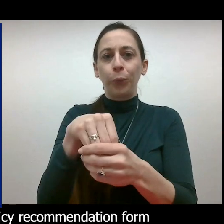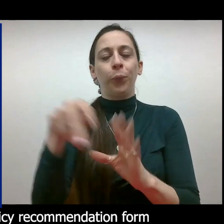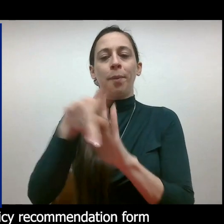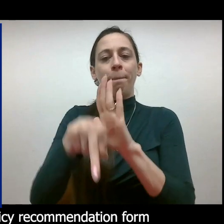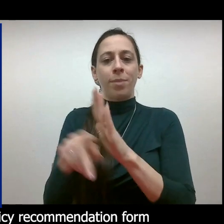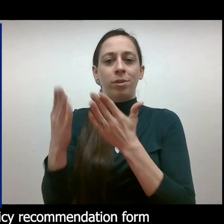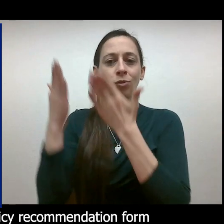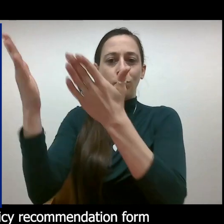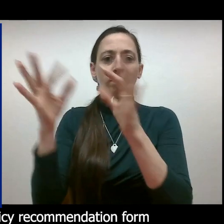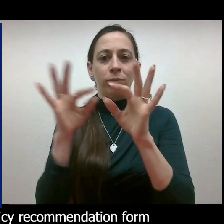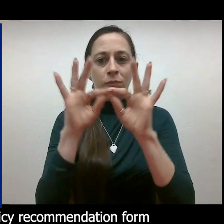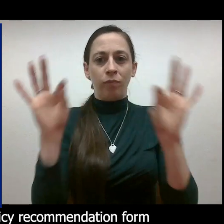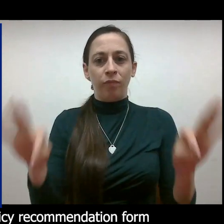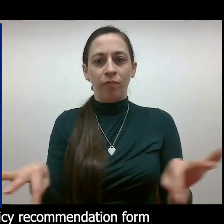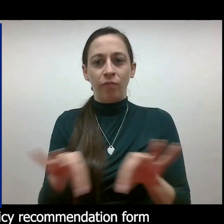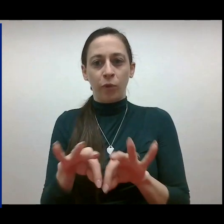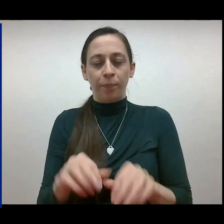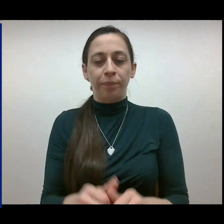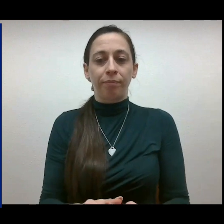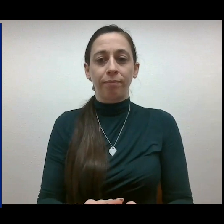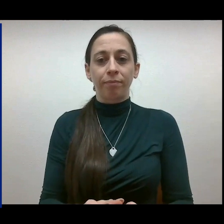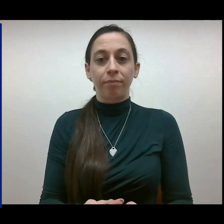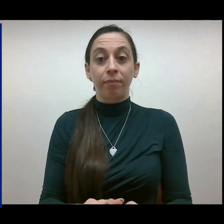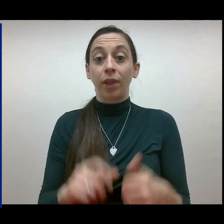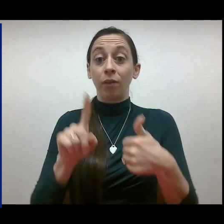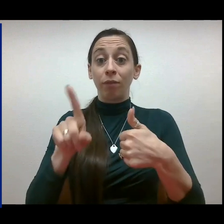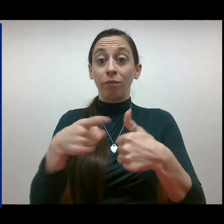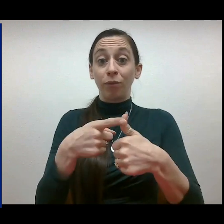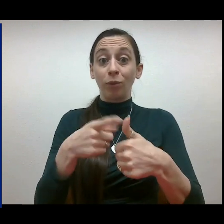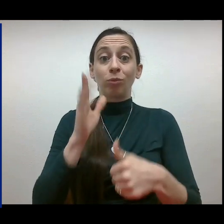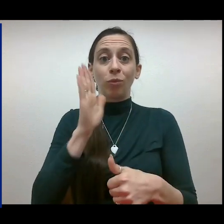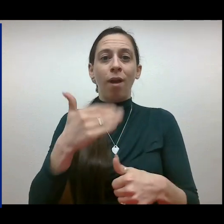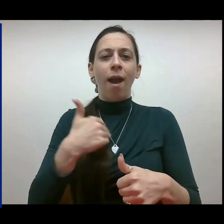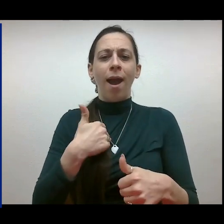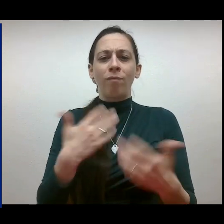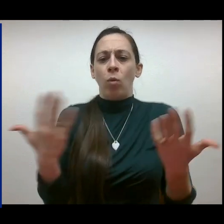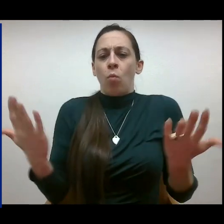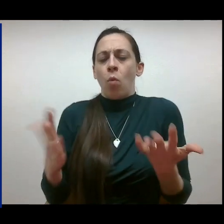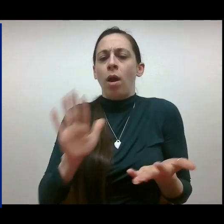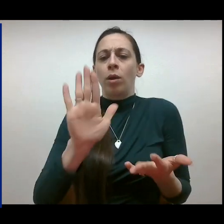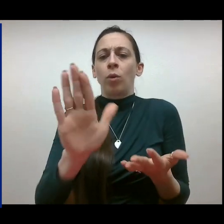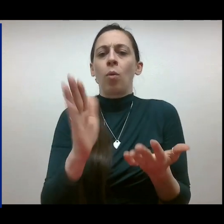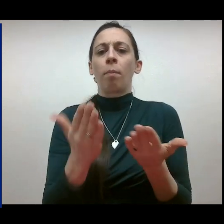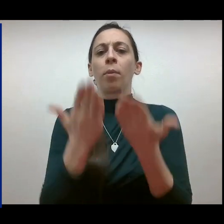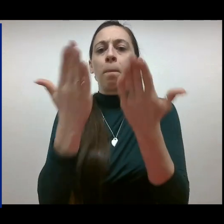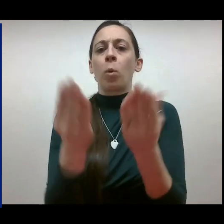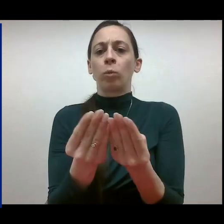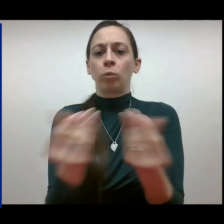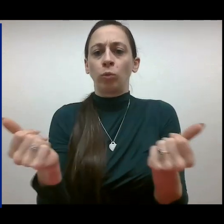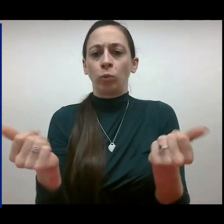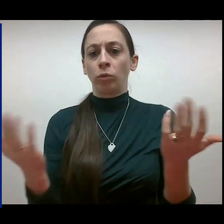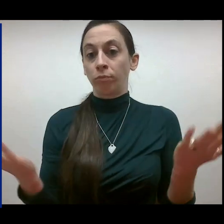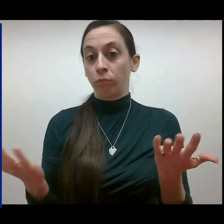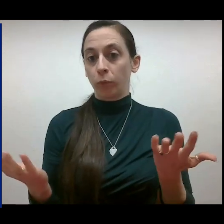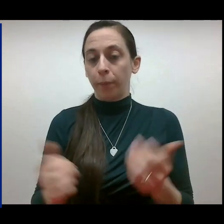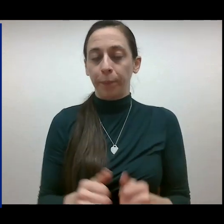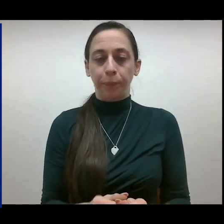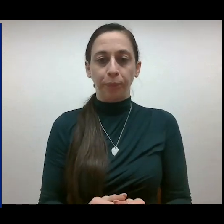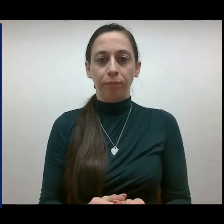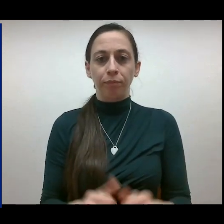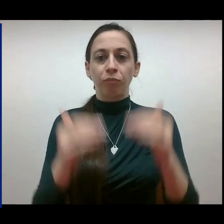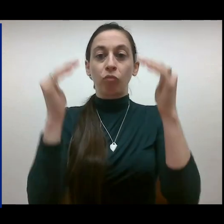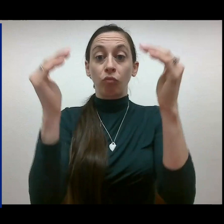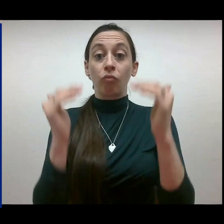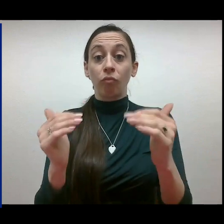So a brief overview of what our policy recommendation form includes. Firstly, it has where you will state the proposed